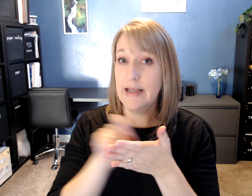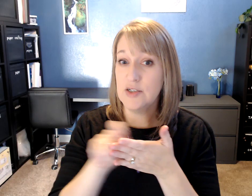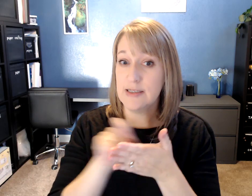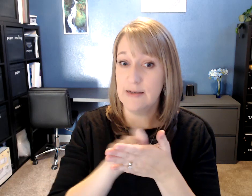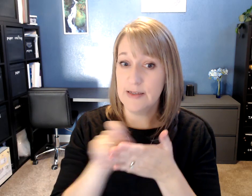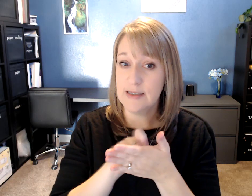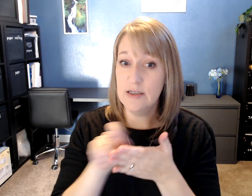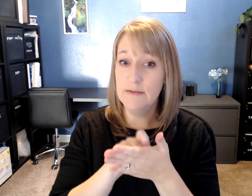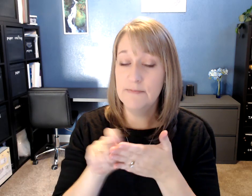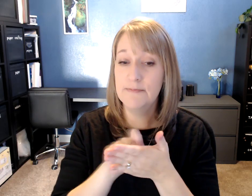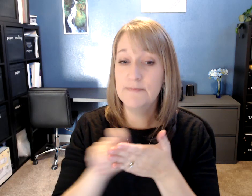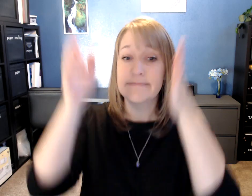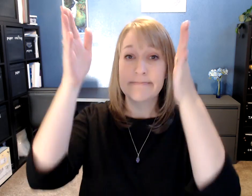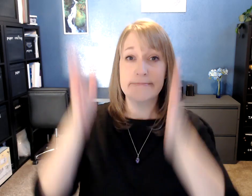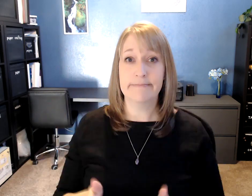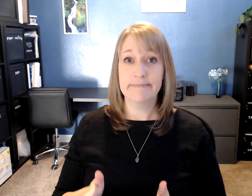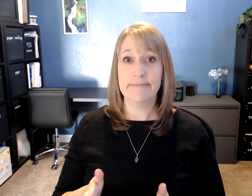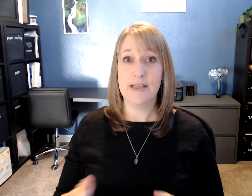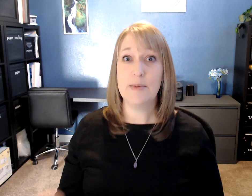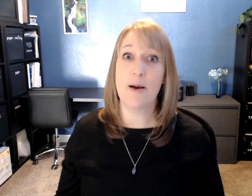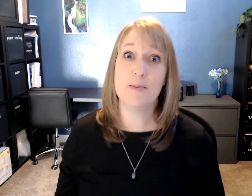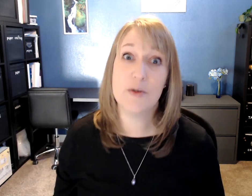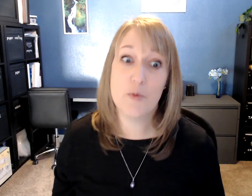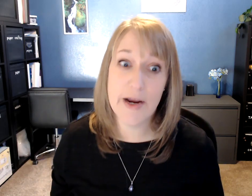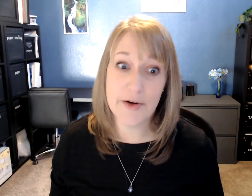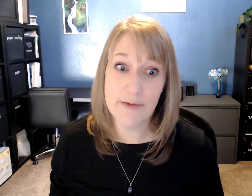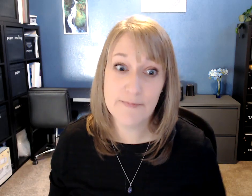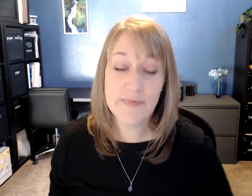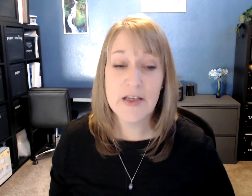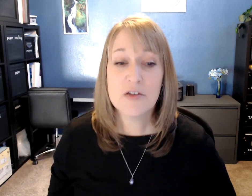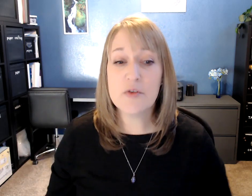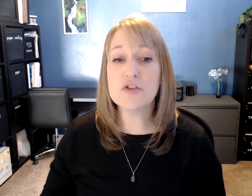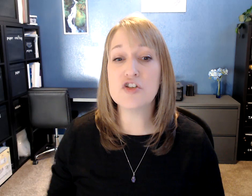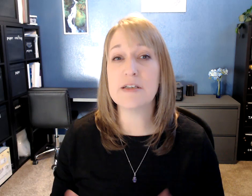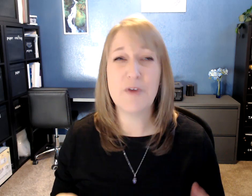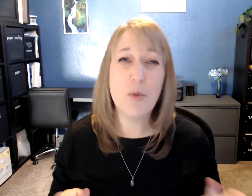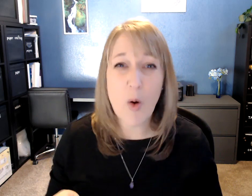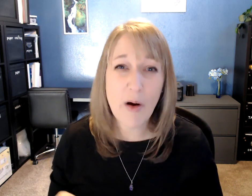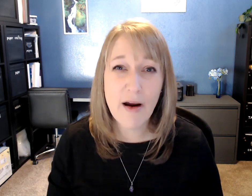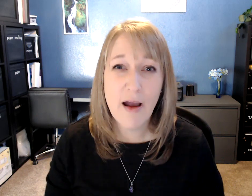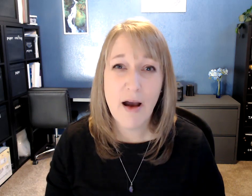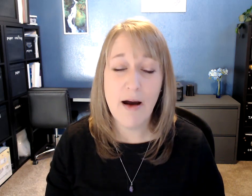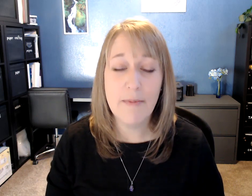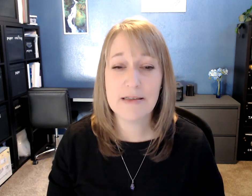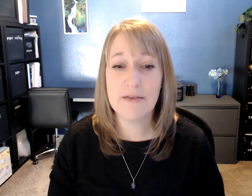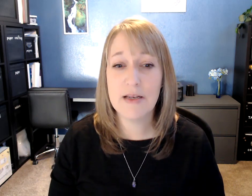agent suffix here, it becomes writer. So those are just a few more